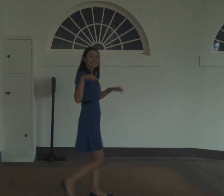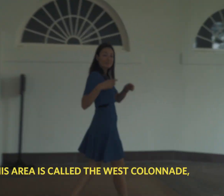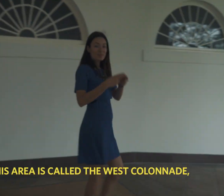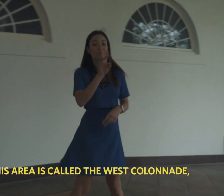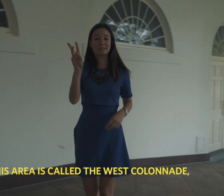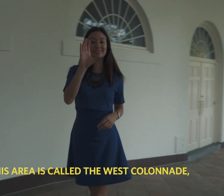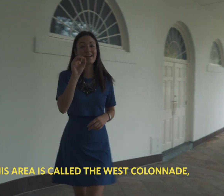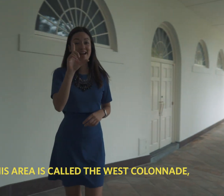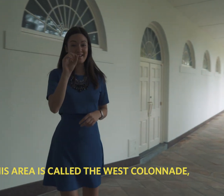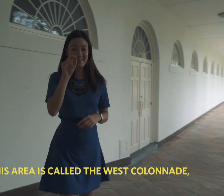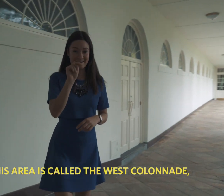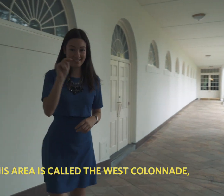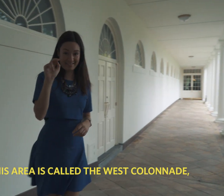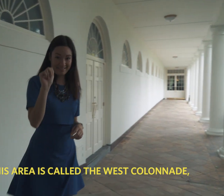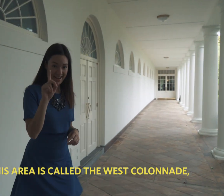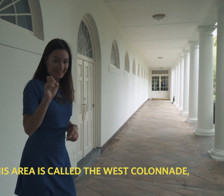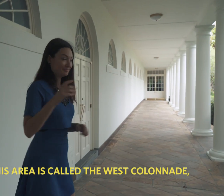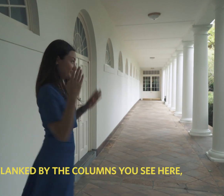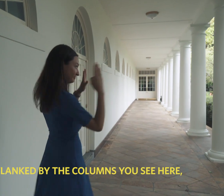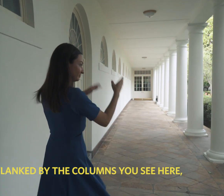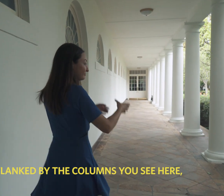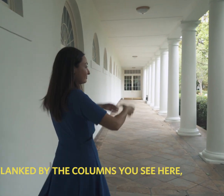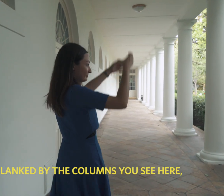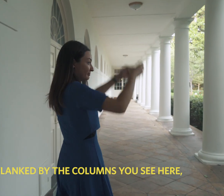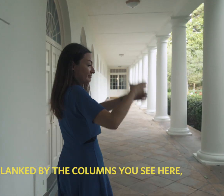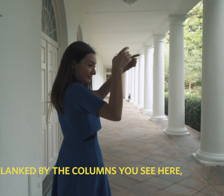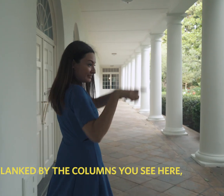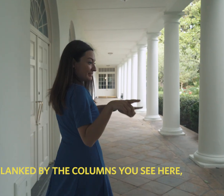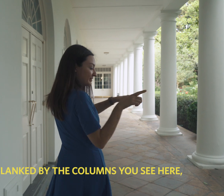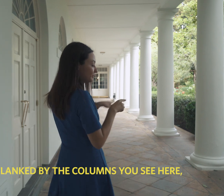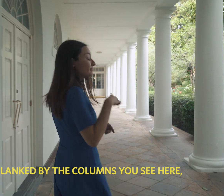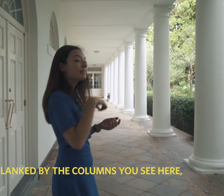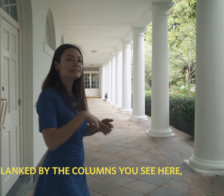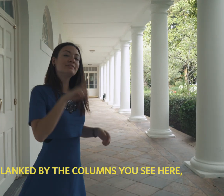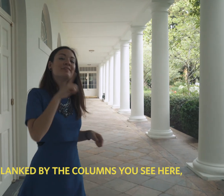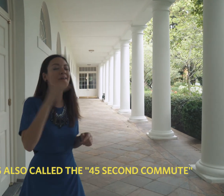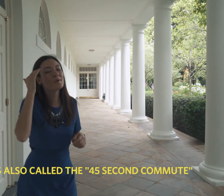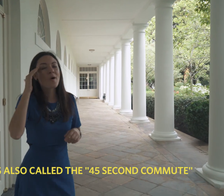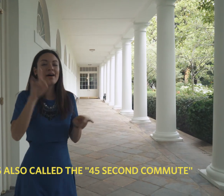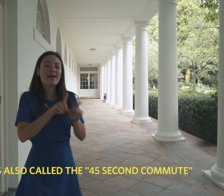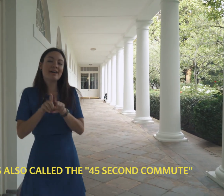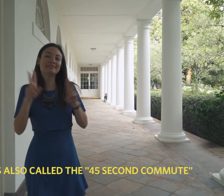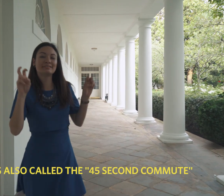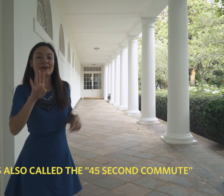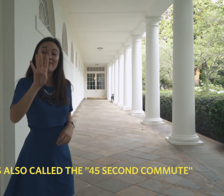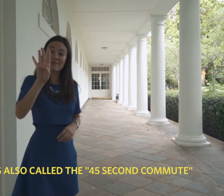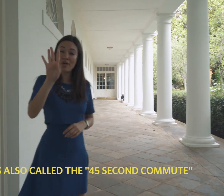right. This area is called the West Colonnade. Flanked by the columns you see here, it's also called the